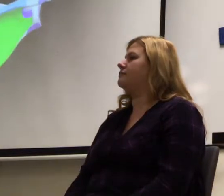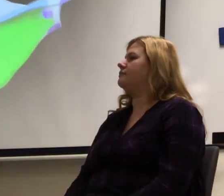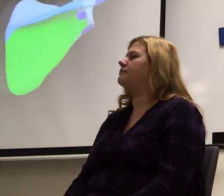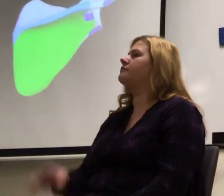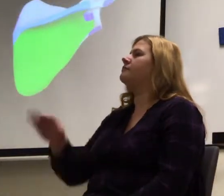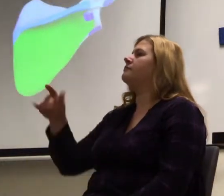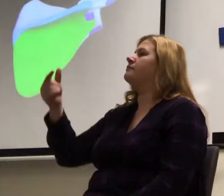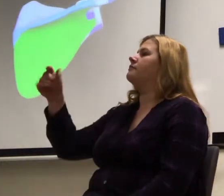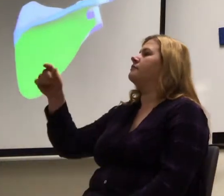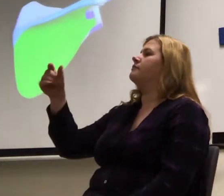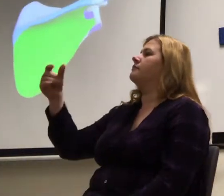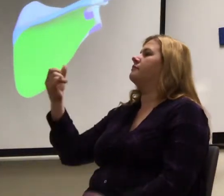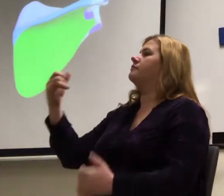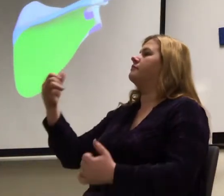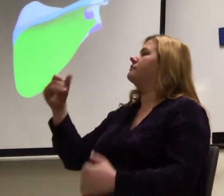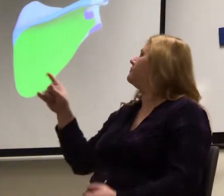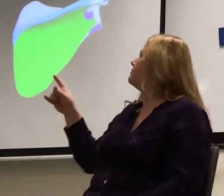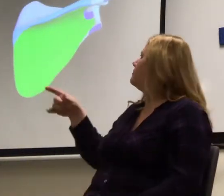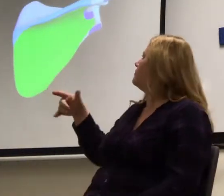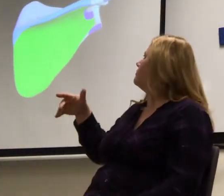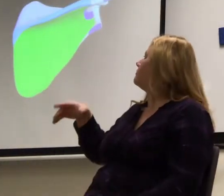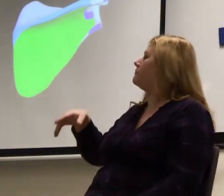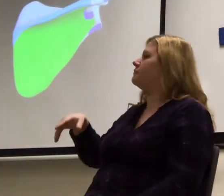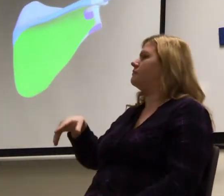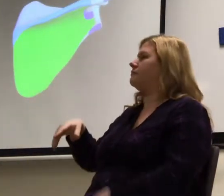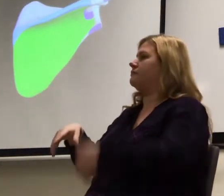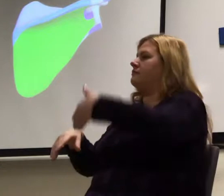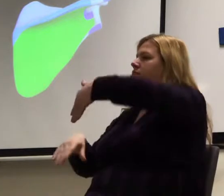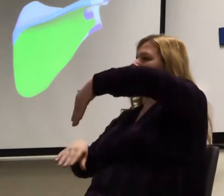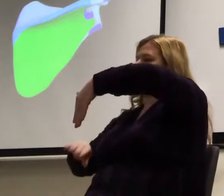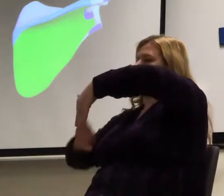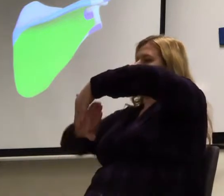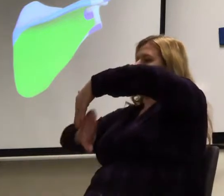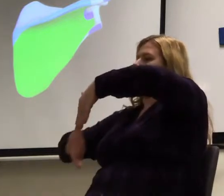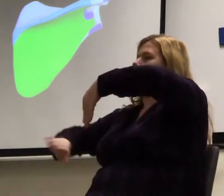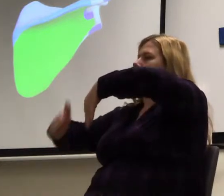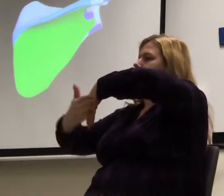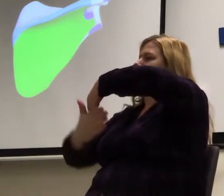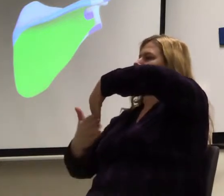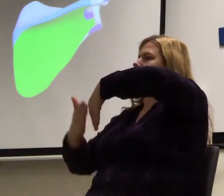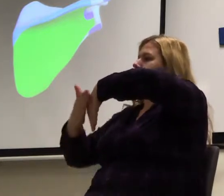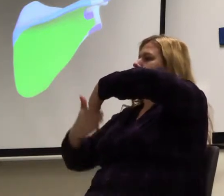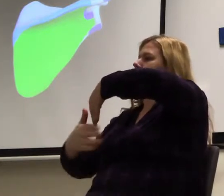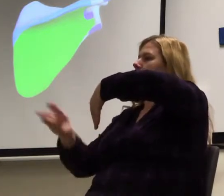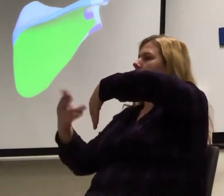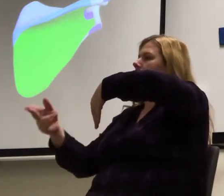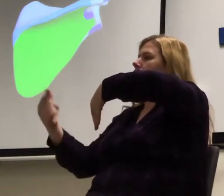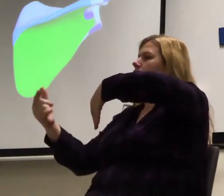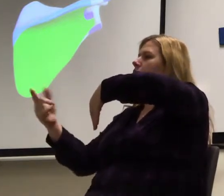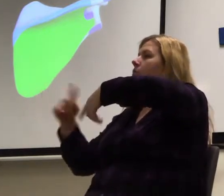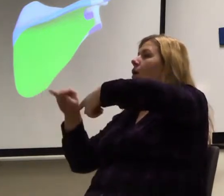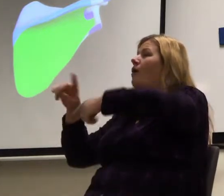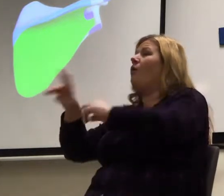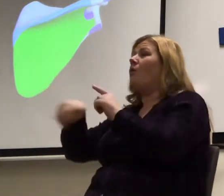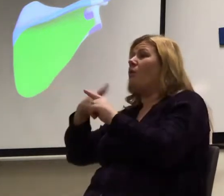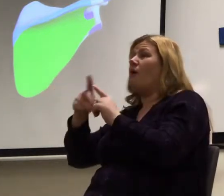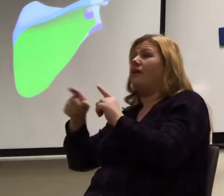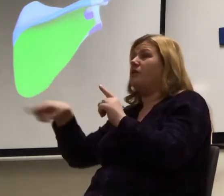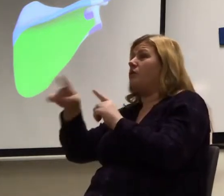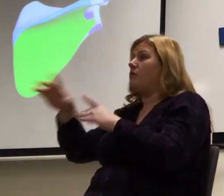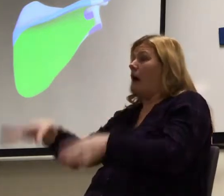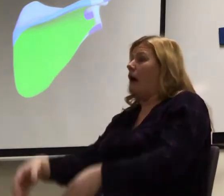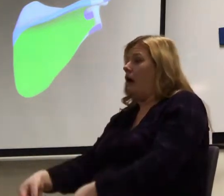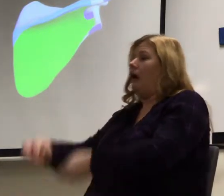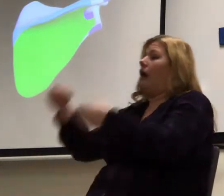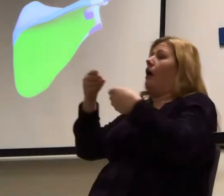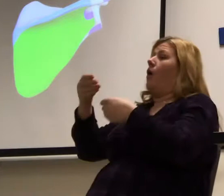What's in green, that whole bottom part is highlighted in green. But when you get the bone in your hand, you'll see that it's kind of